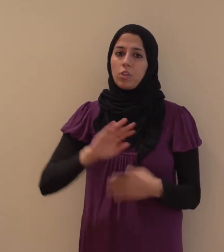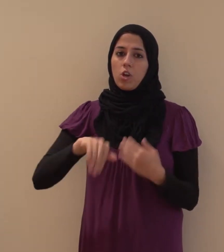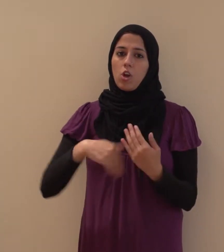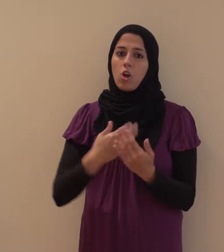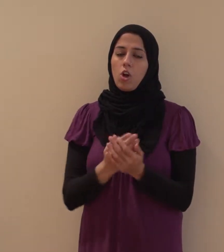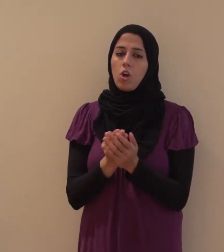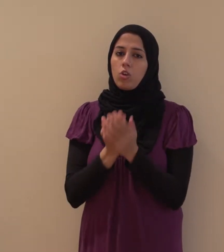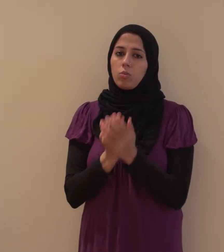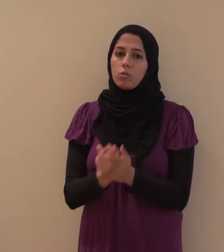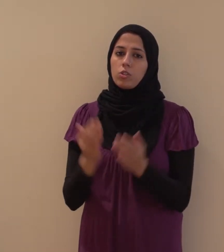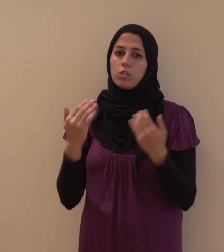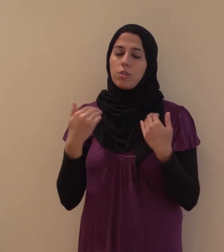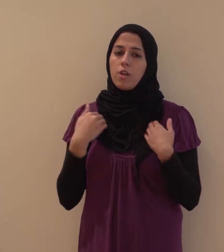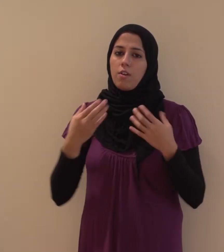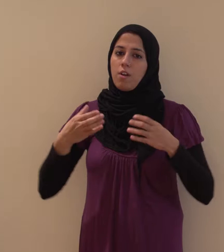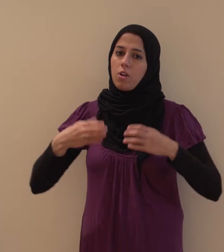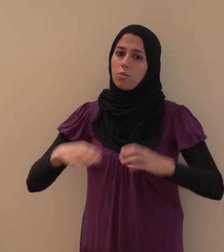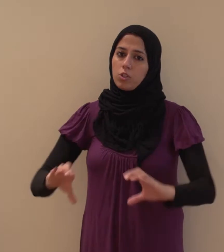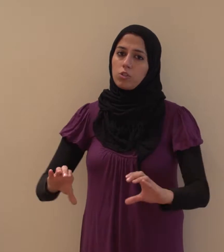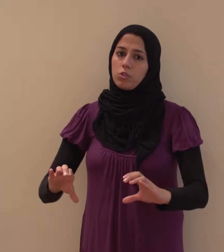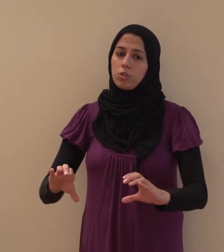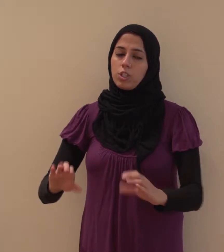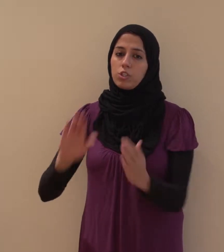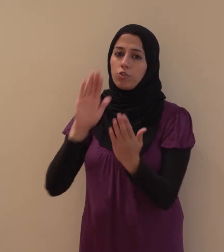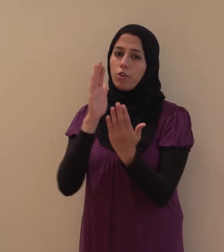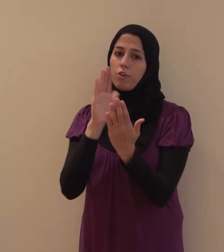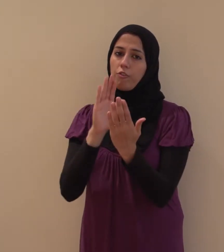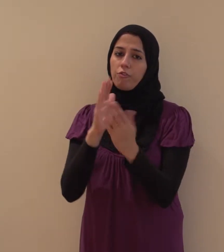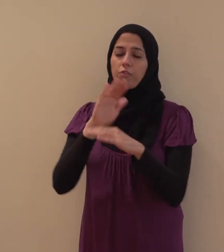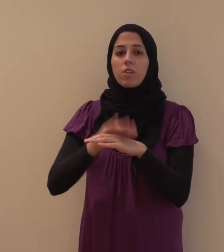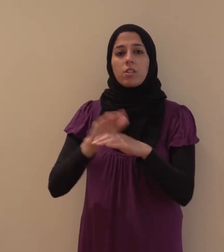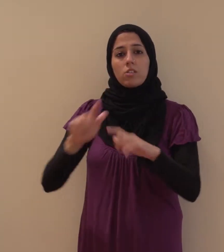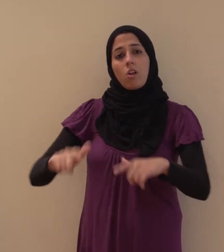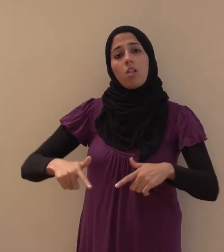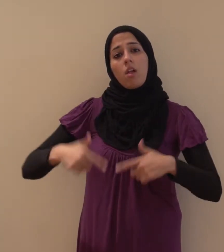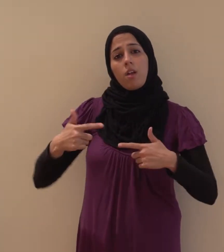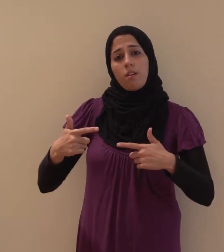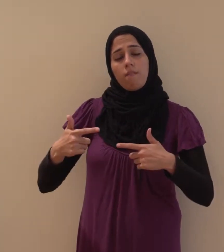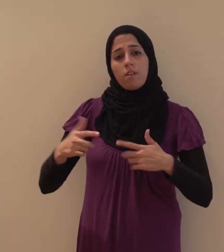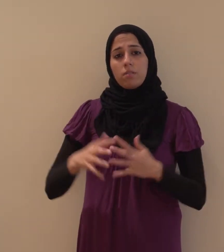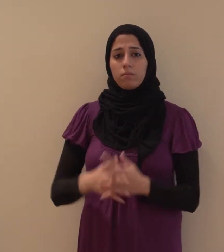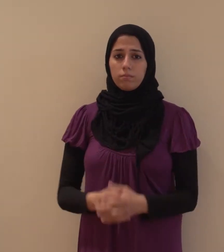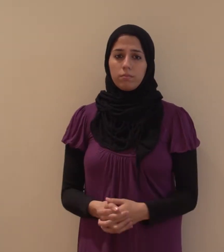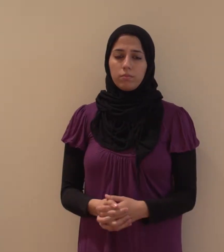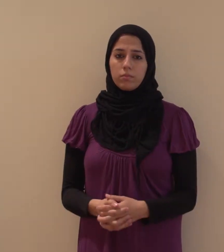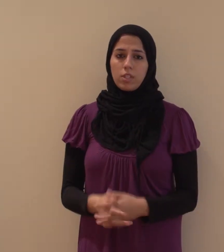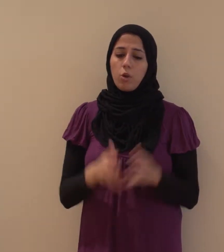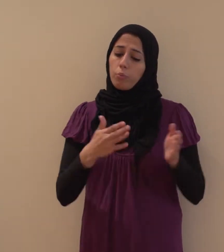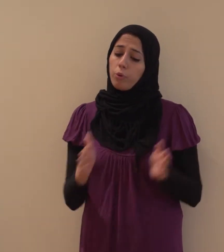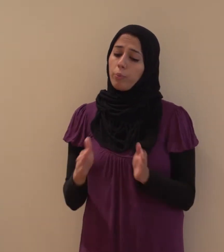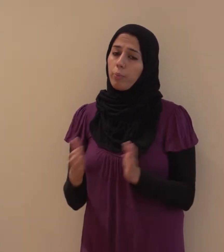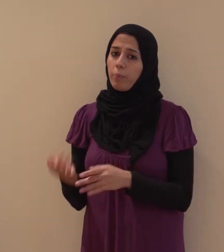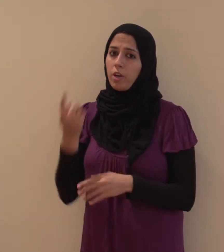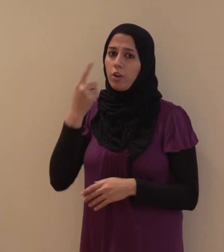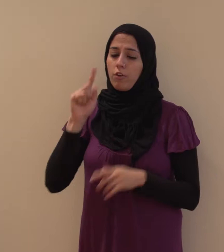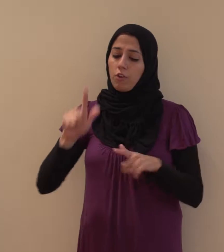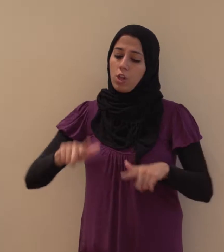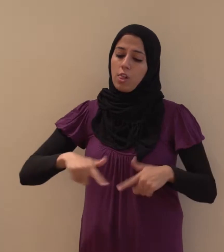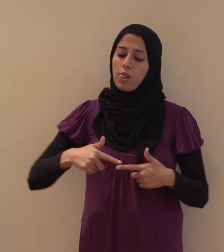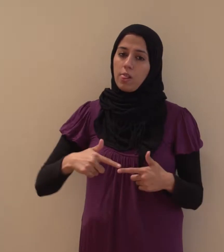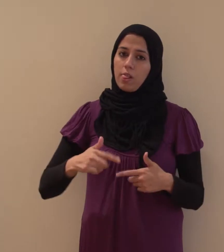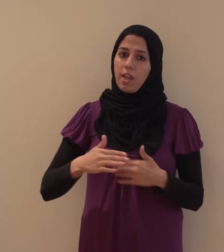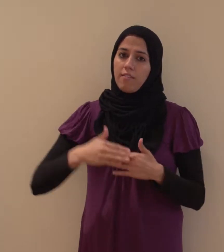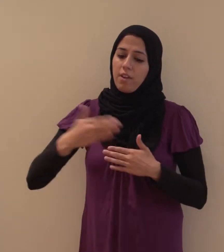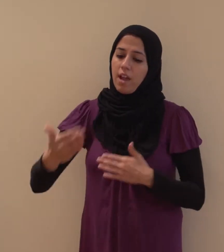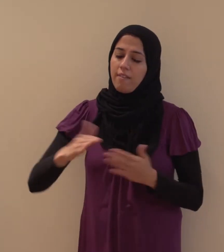to mu'mineen, to reflect upon their life and do their preparations for the hereafter. So the month